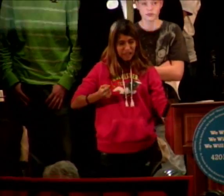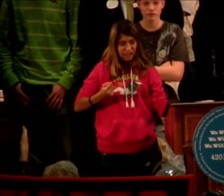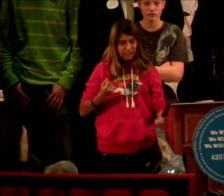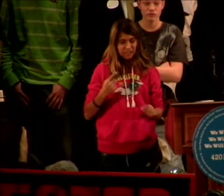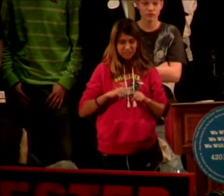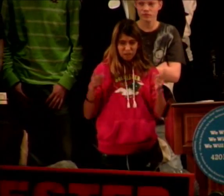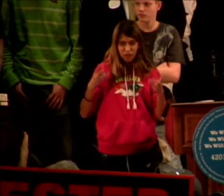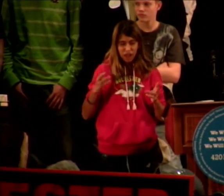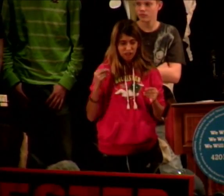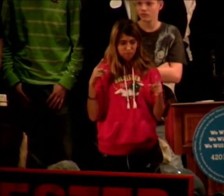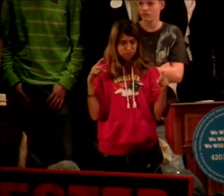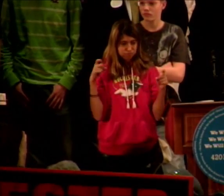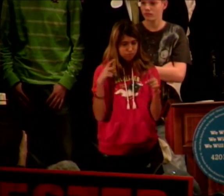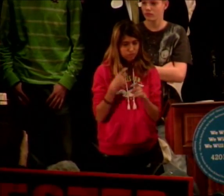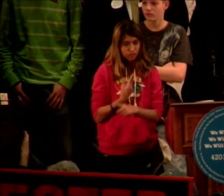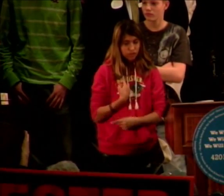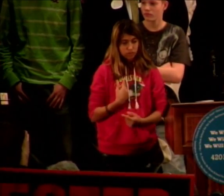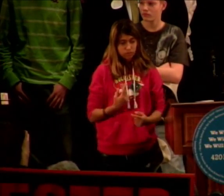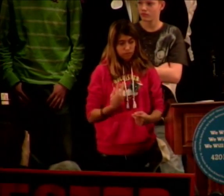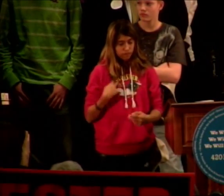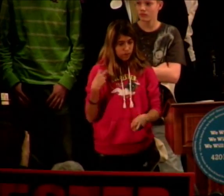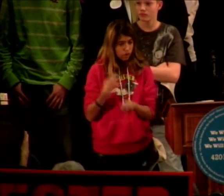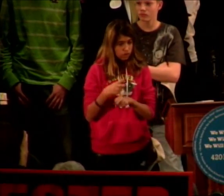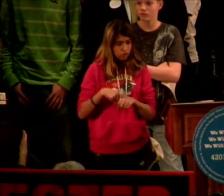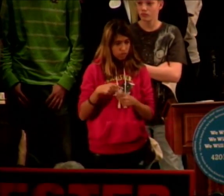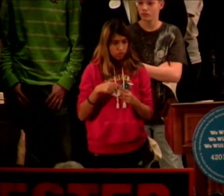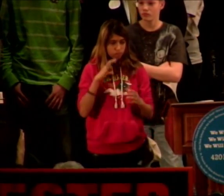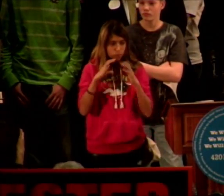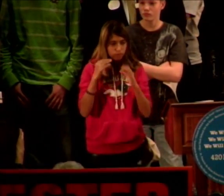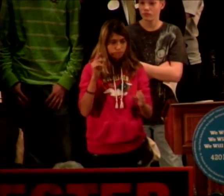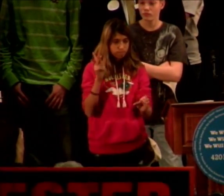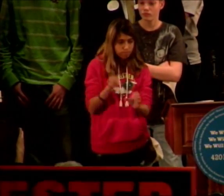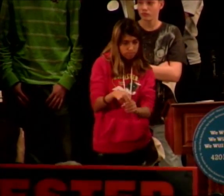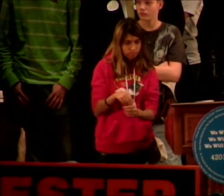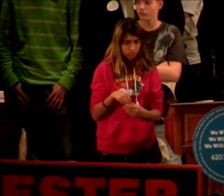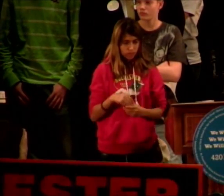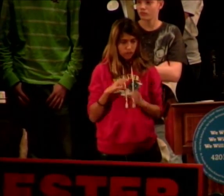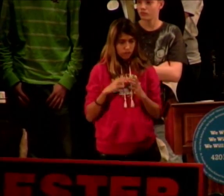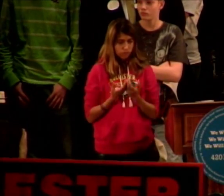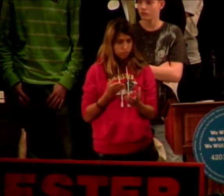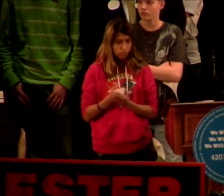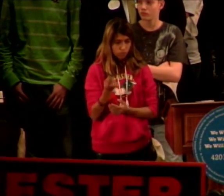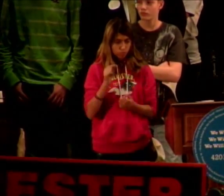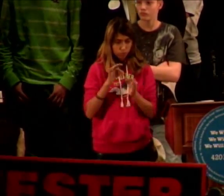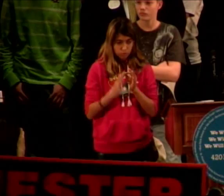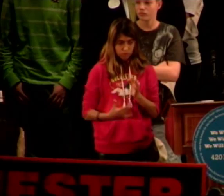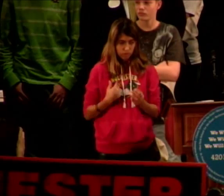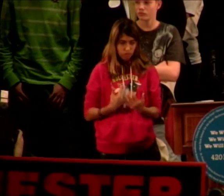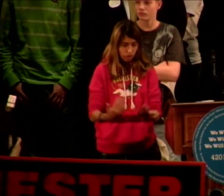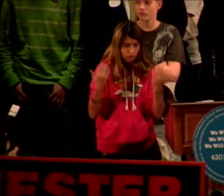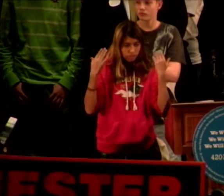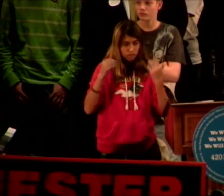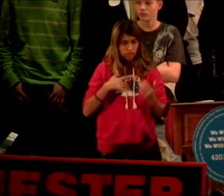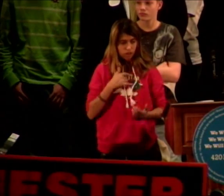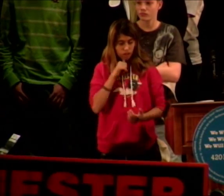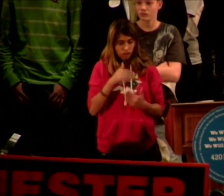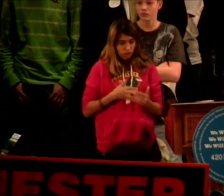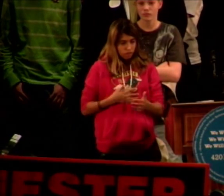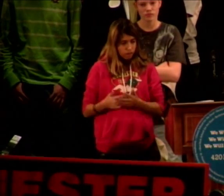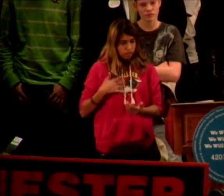And, you know, the teachers in hearing schools talk fast. use language I don't understand. I can't participate. I can't communicate. I have